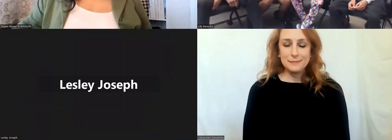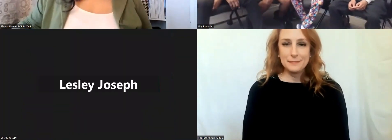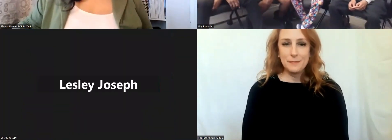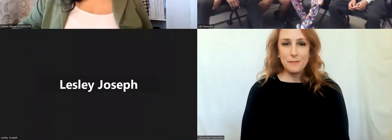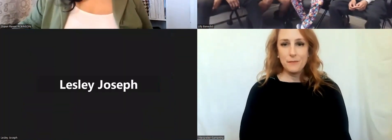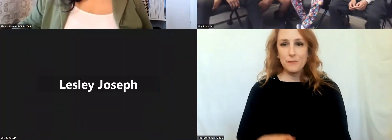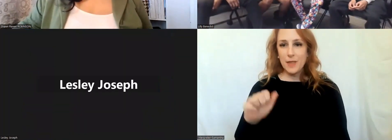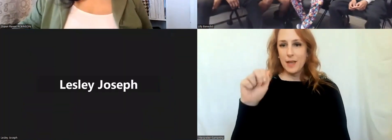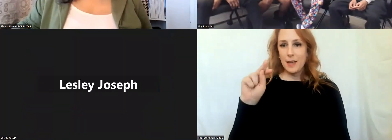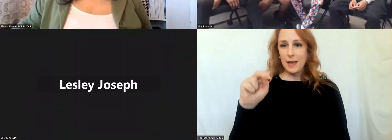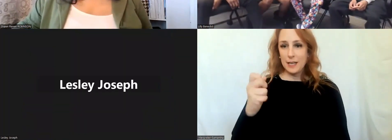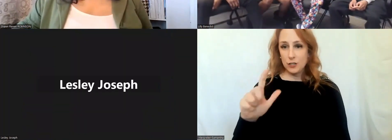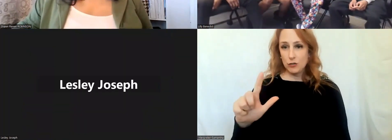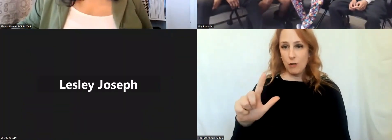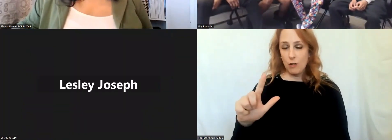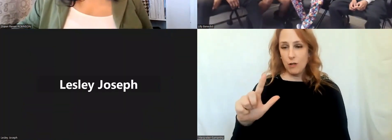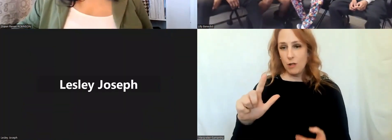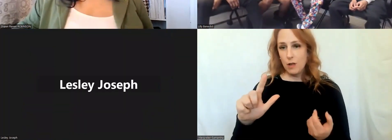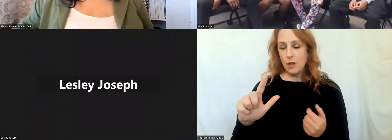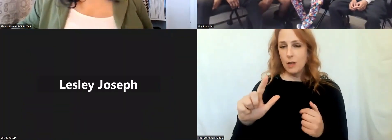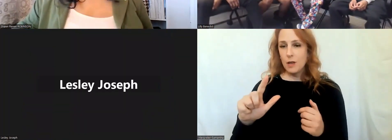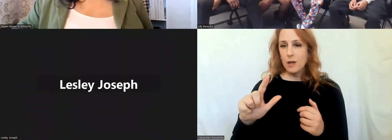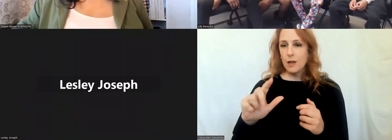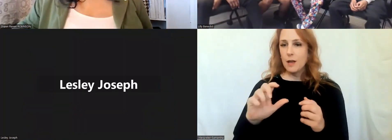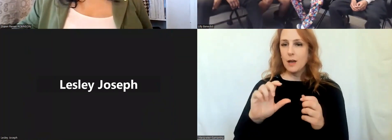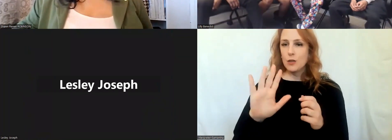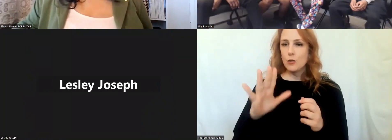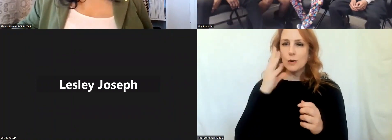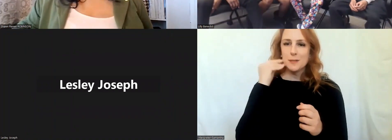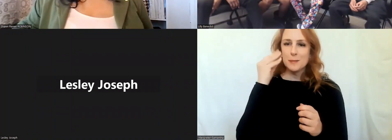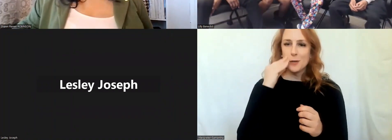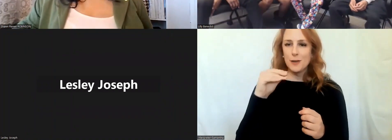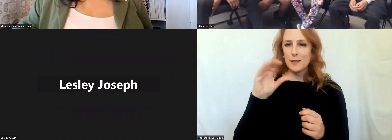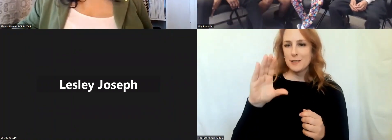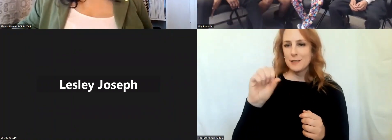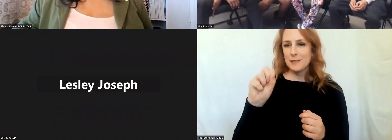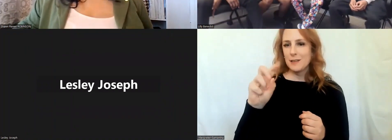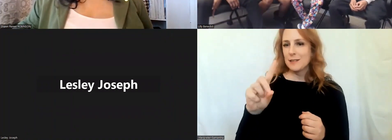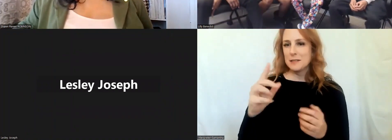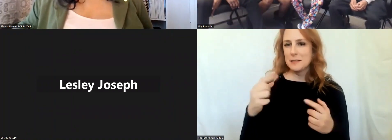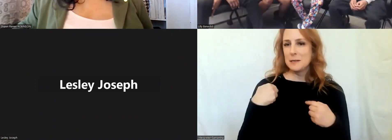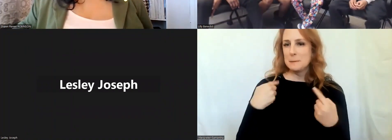Angel, how's it been at CSD?